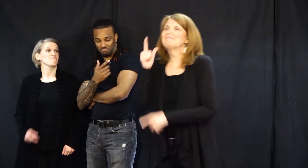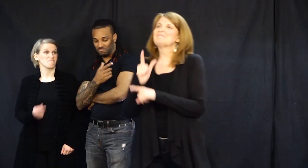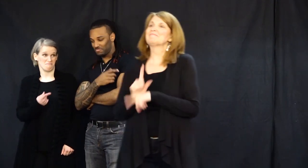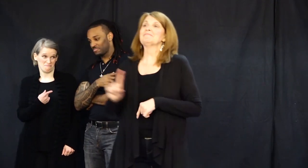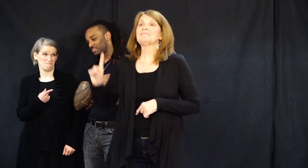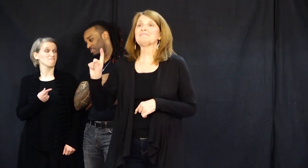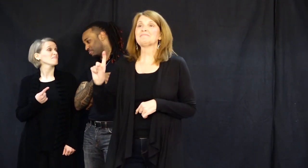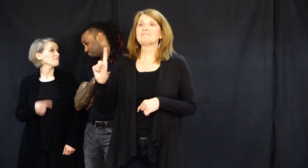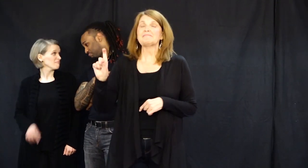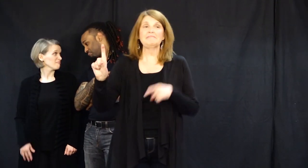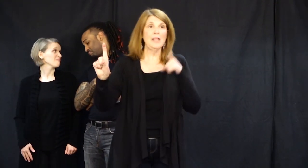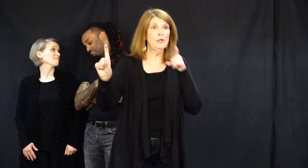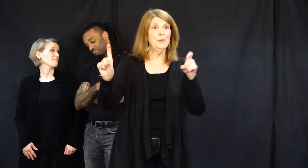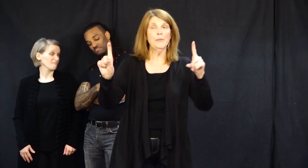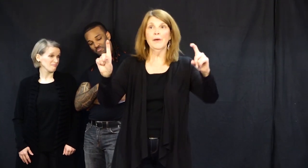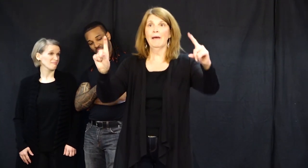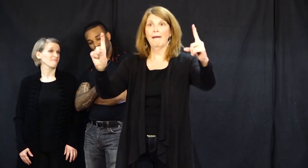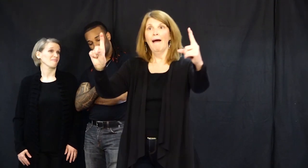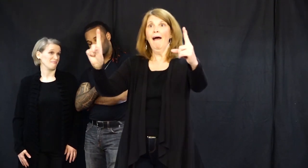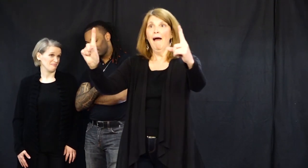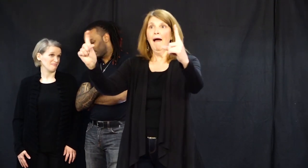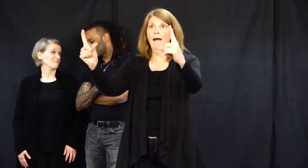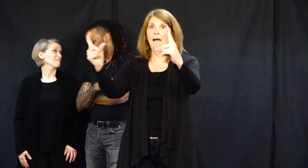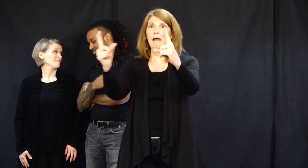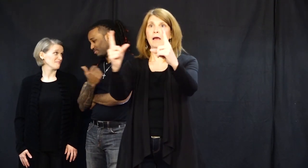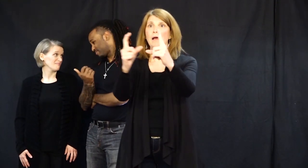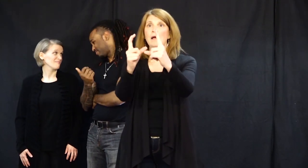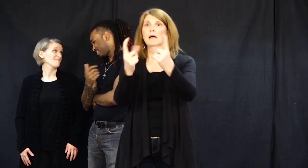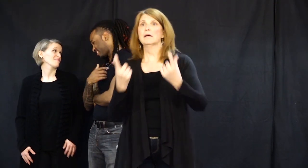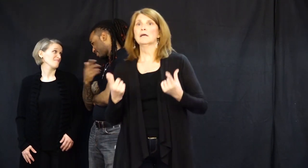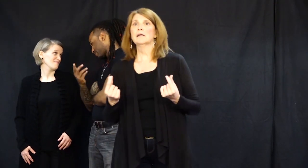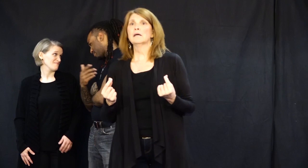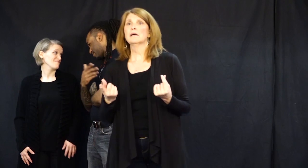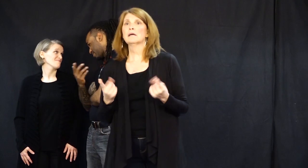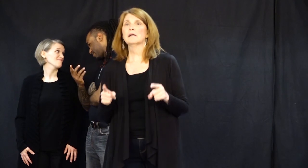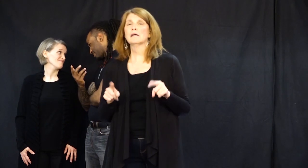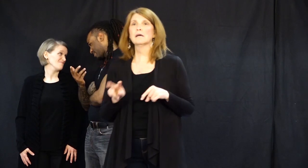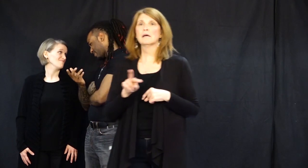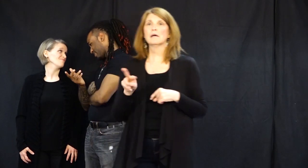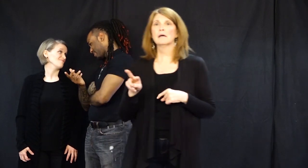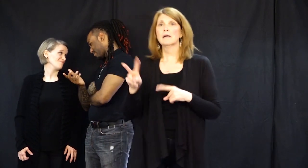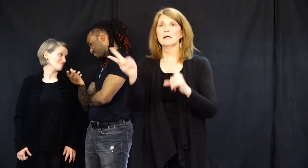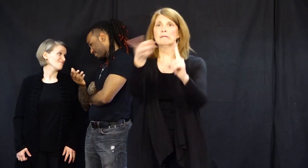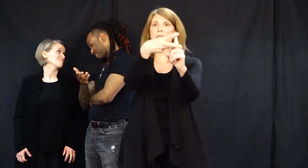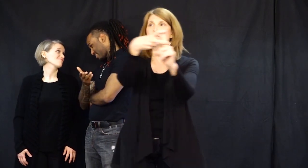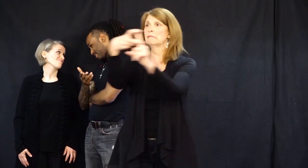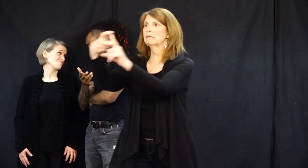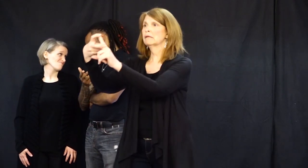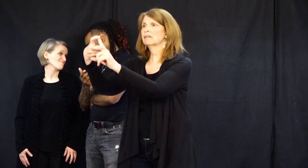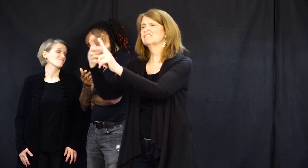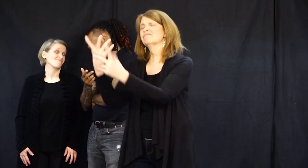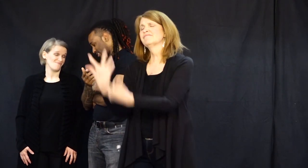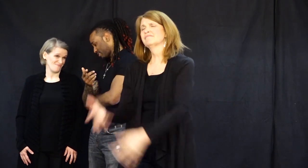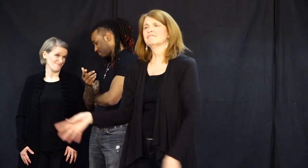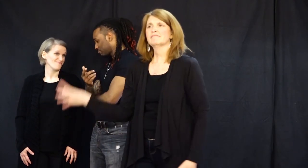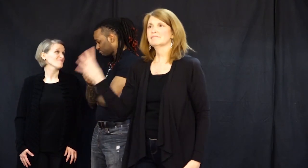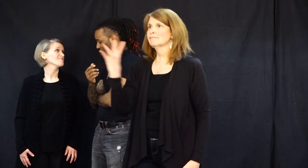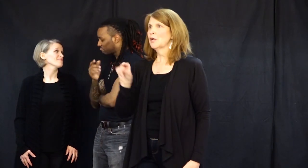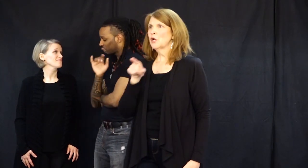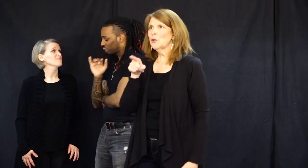the room to you, and I got nervous thinking, what you gonna do? She grabs you by the arm, I'm thinking I'm through. Then you